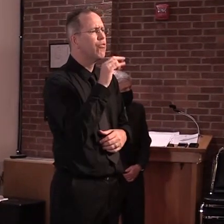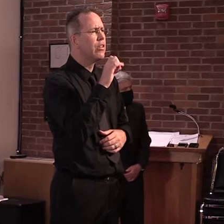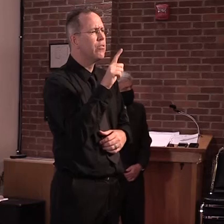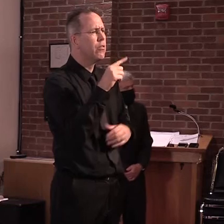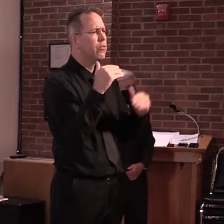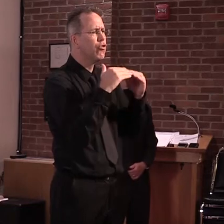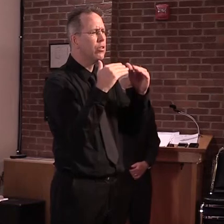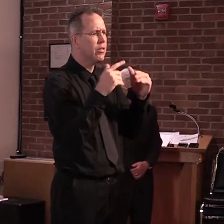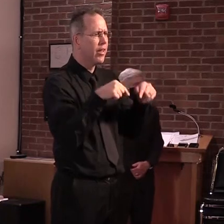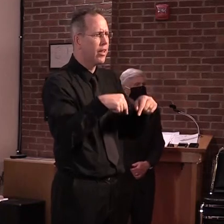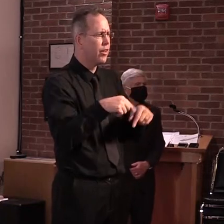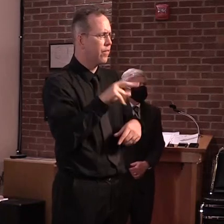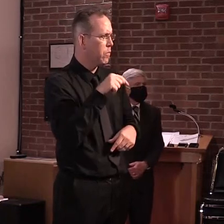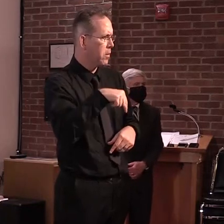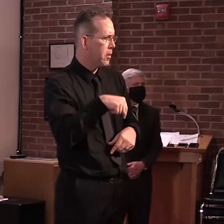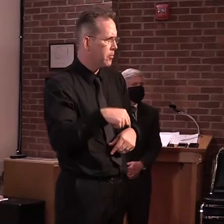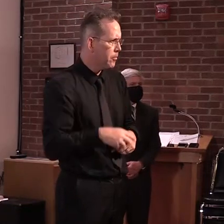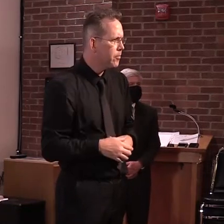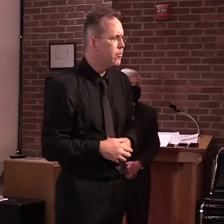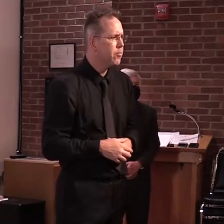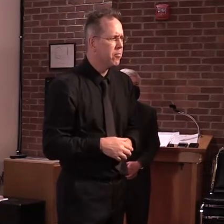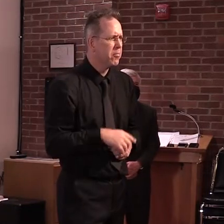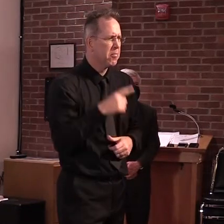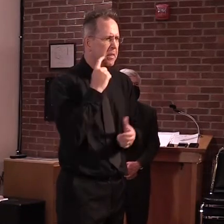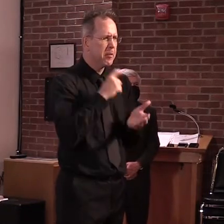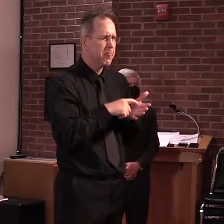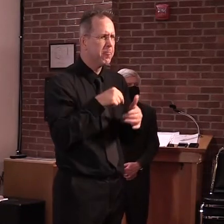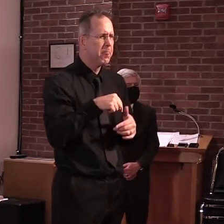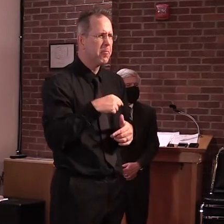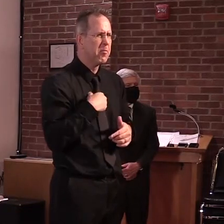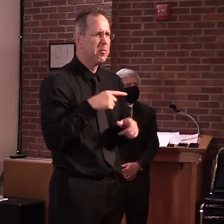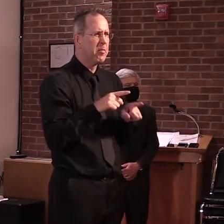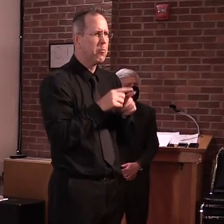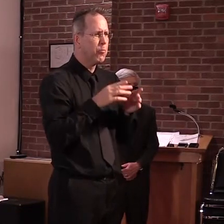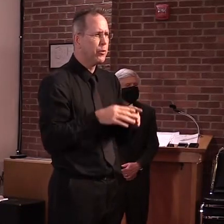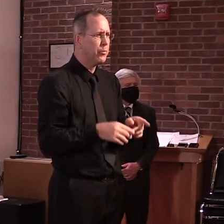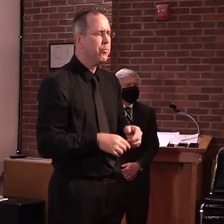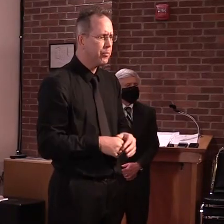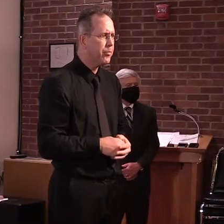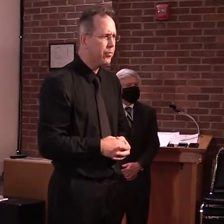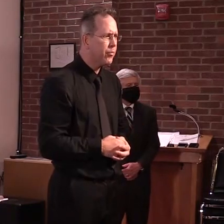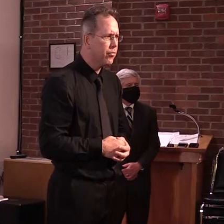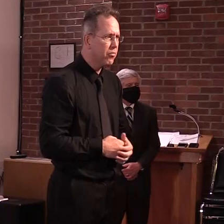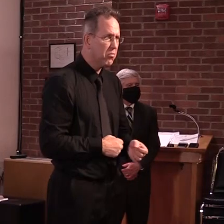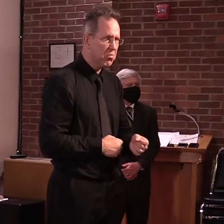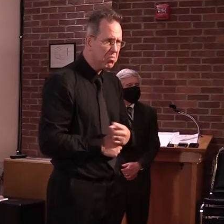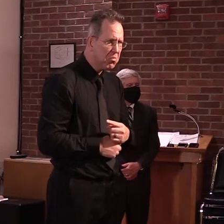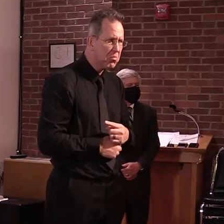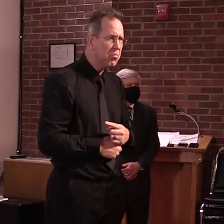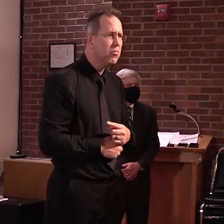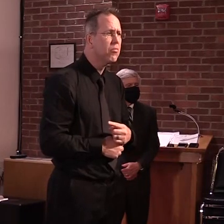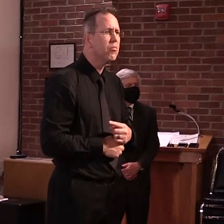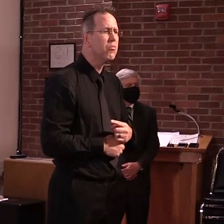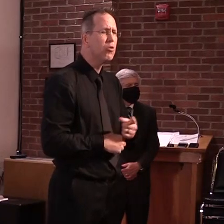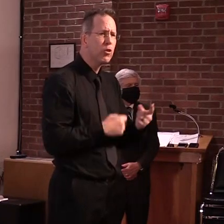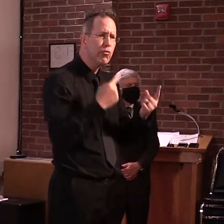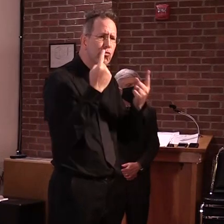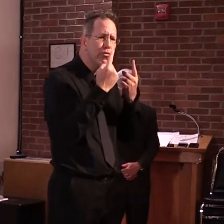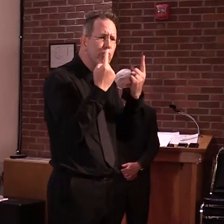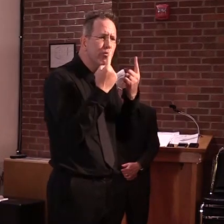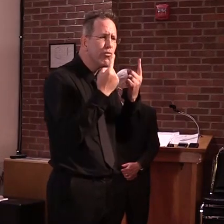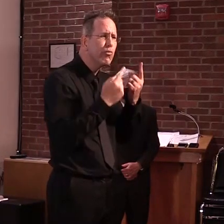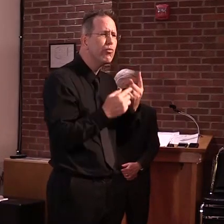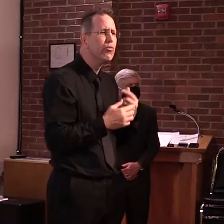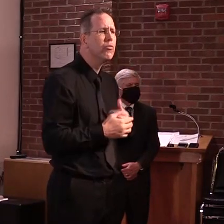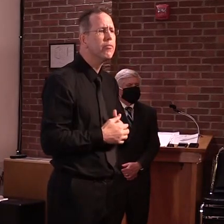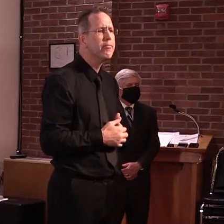Vermont, would you be considering pardoning or commuting the sentences for